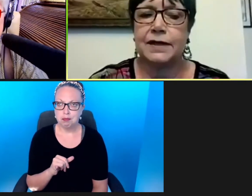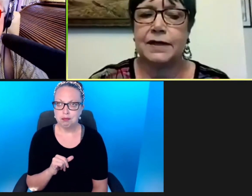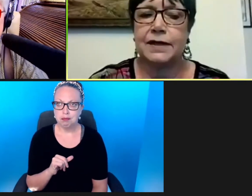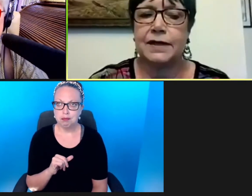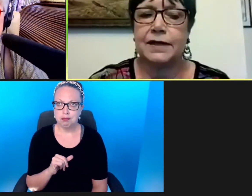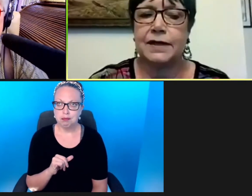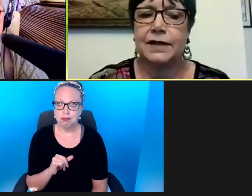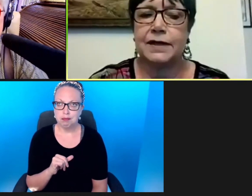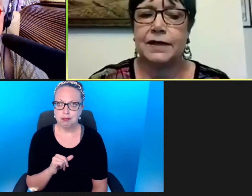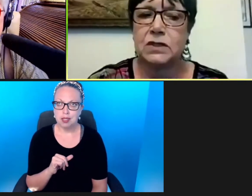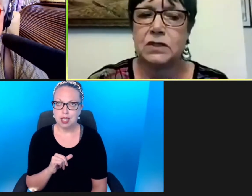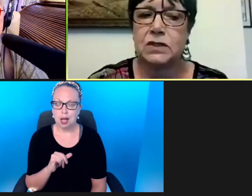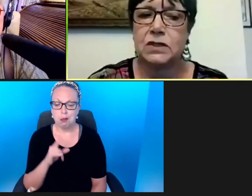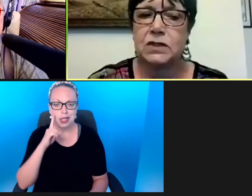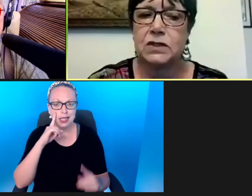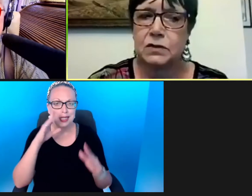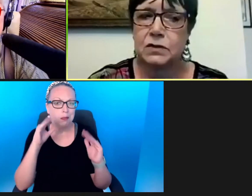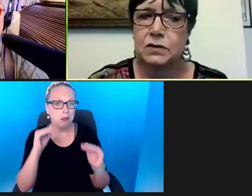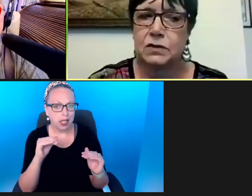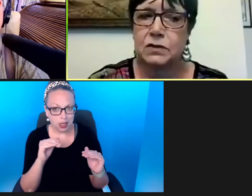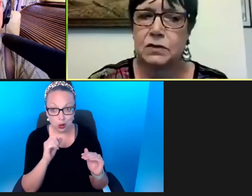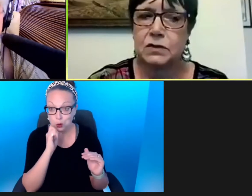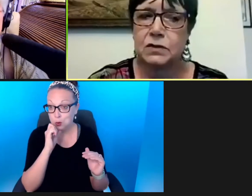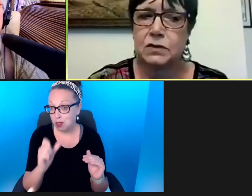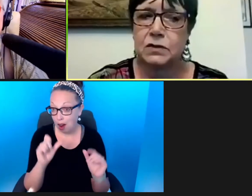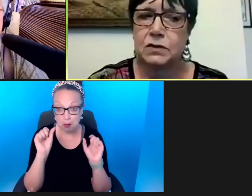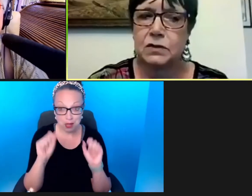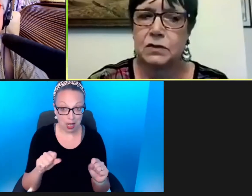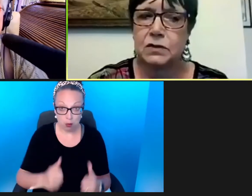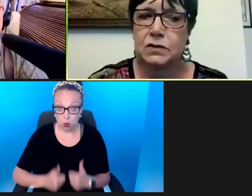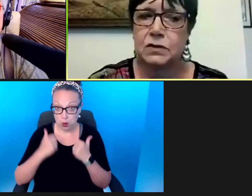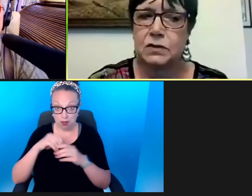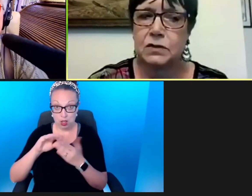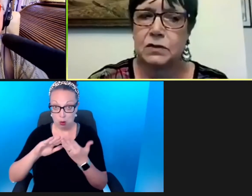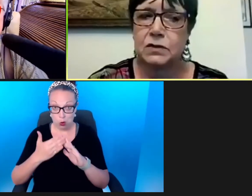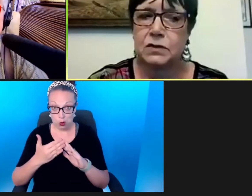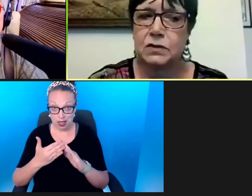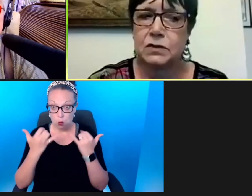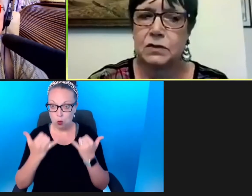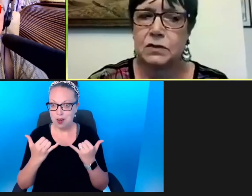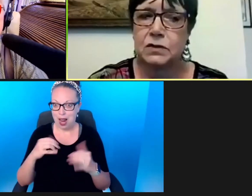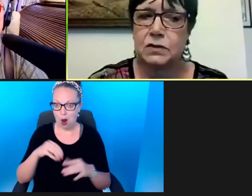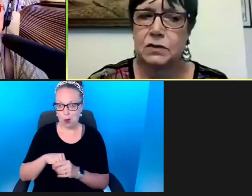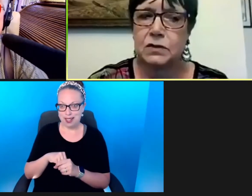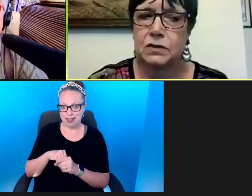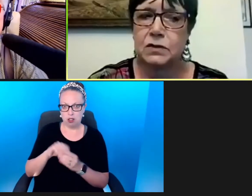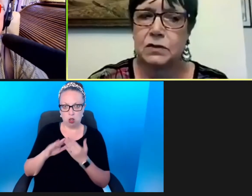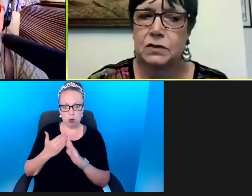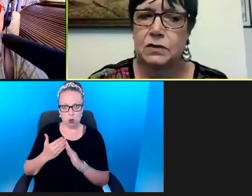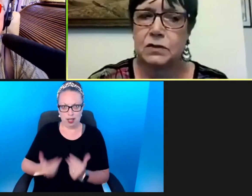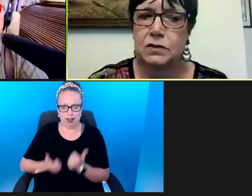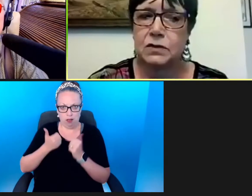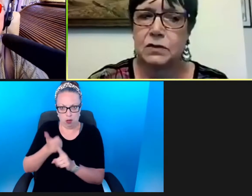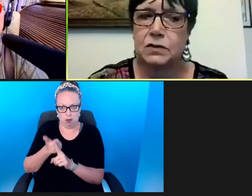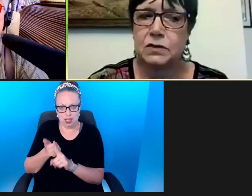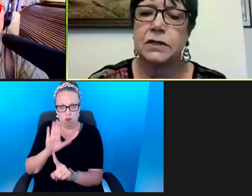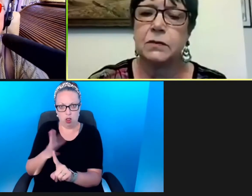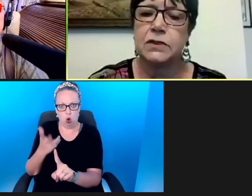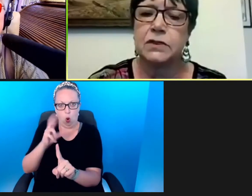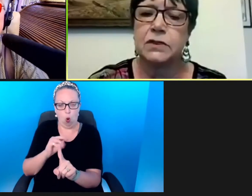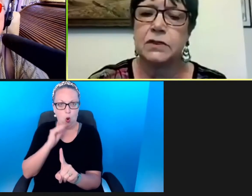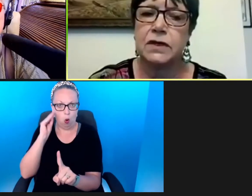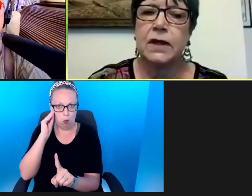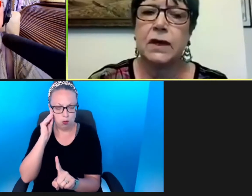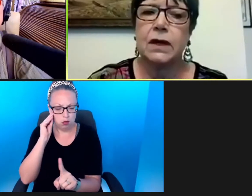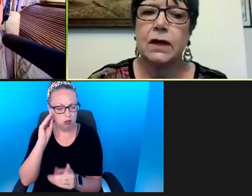just expected to not be able to live in the community were living in the community in their own homes. And it was a great thing to